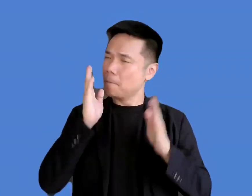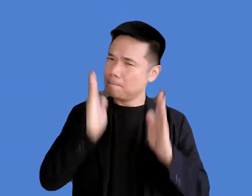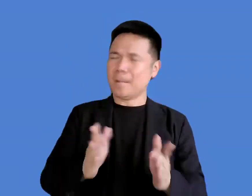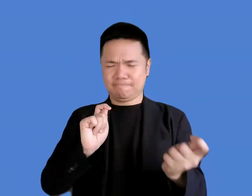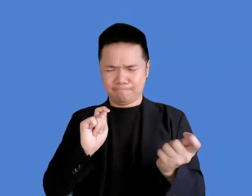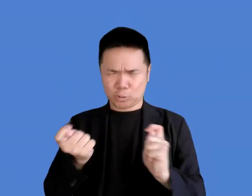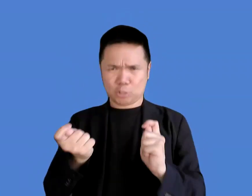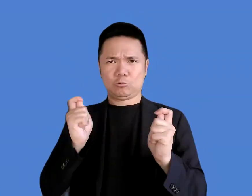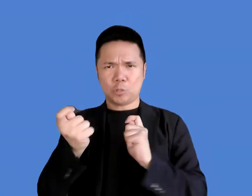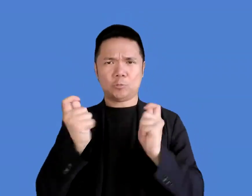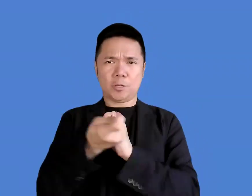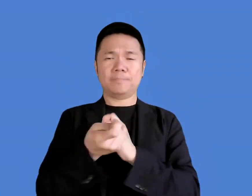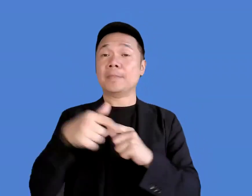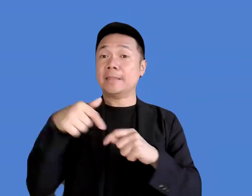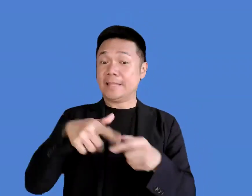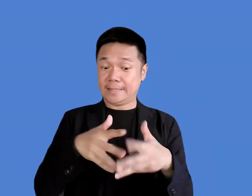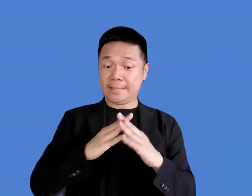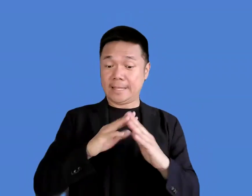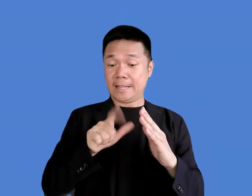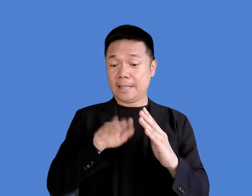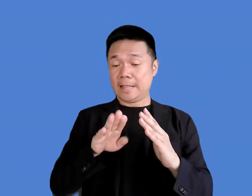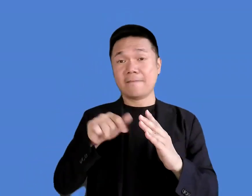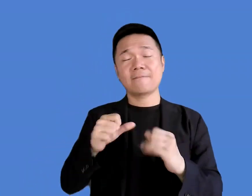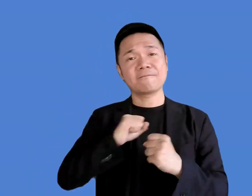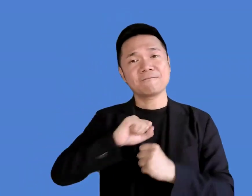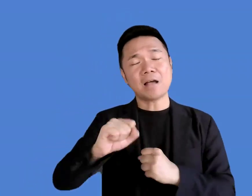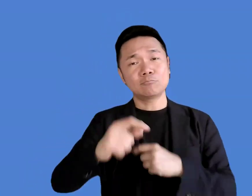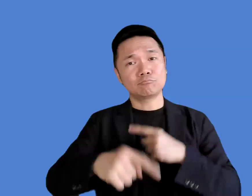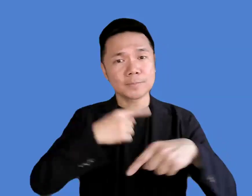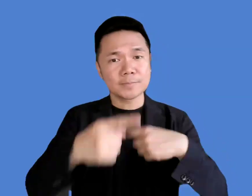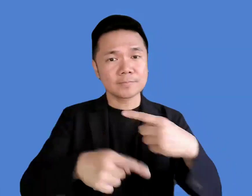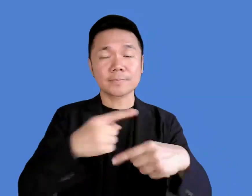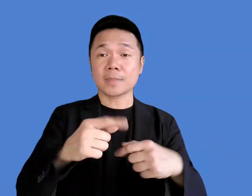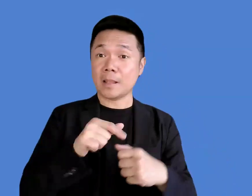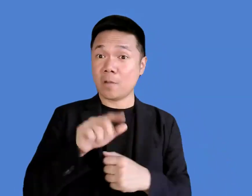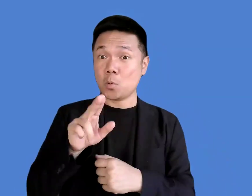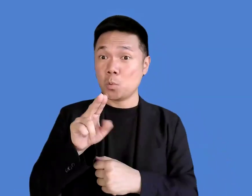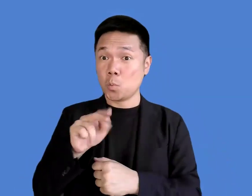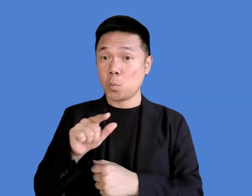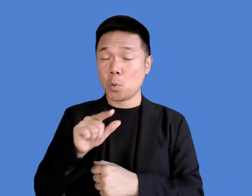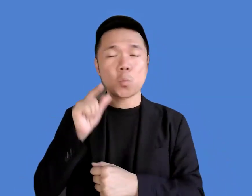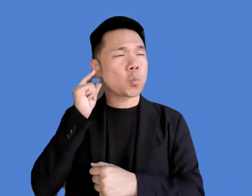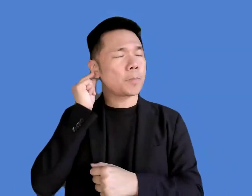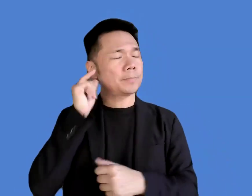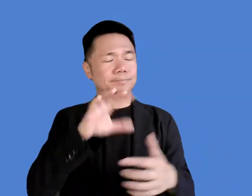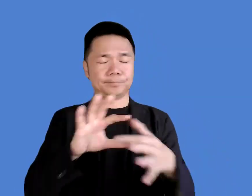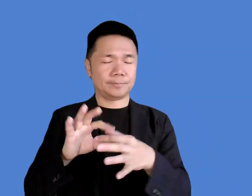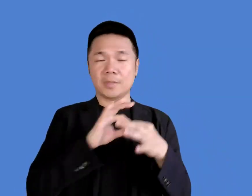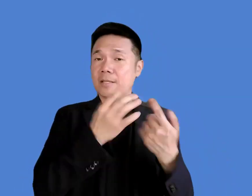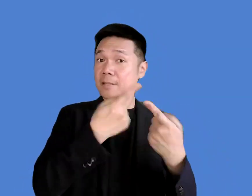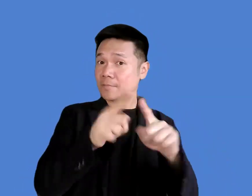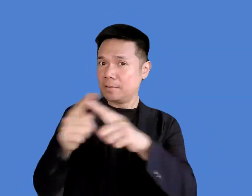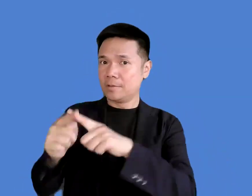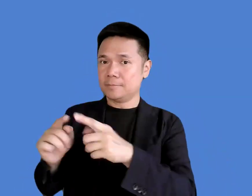Gender Accelerating Lab is a catalytic move by UN Women in collaboration with its